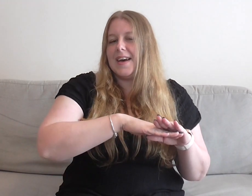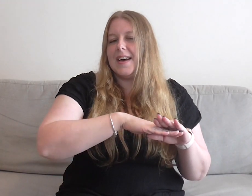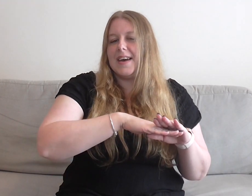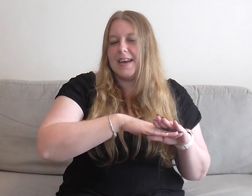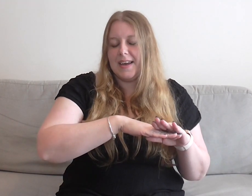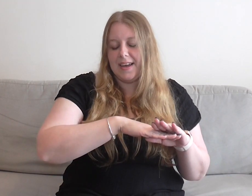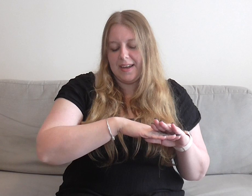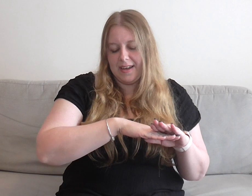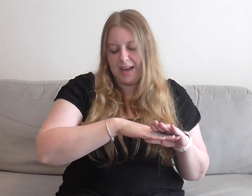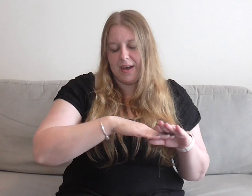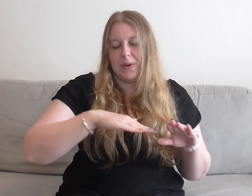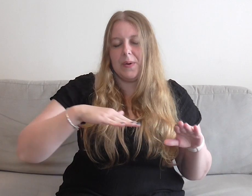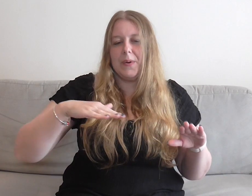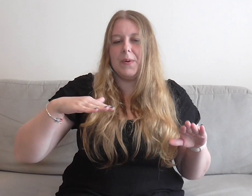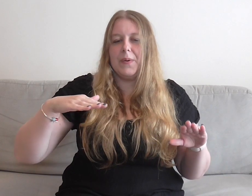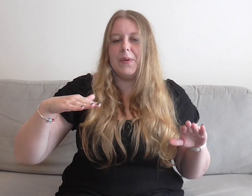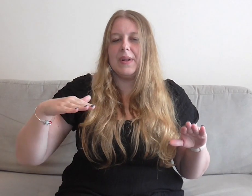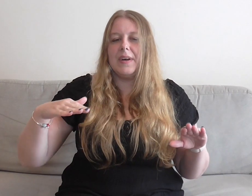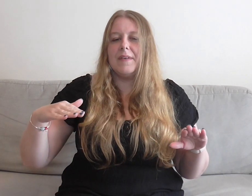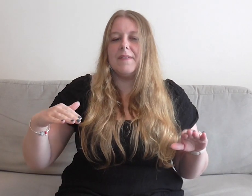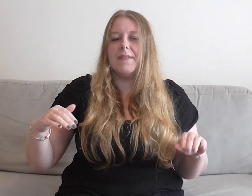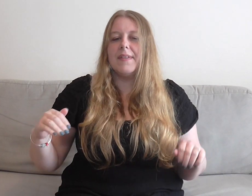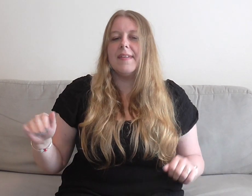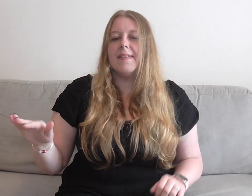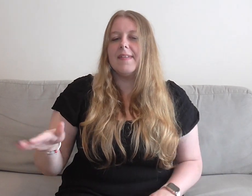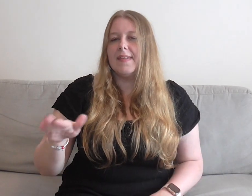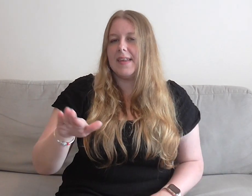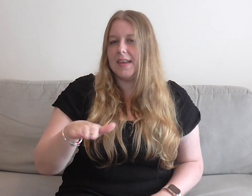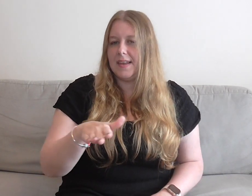Out of the sea